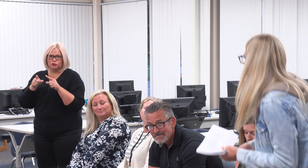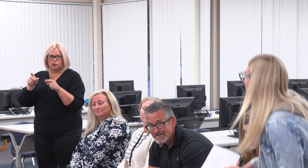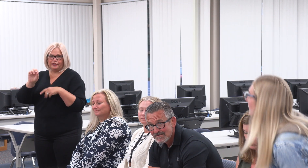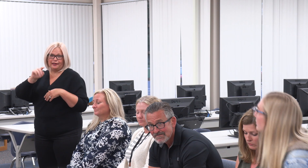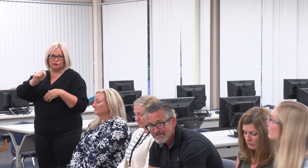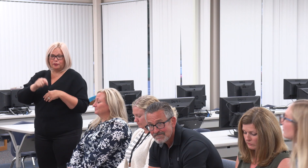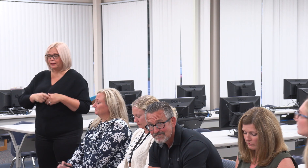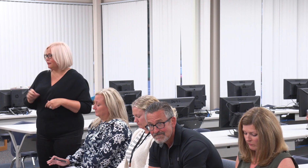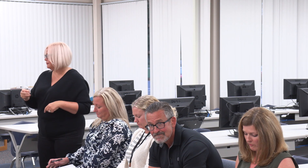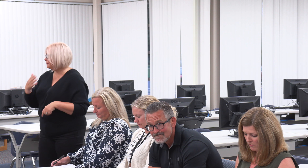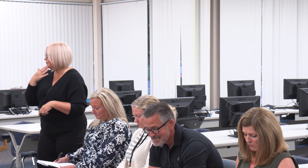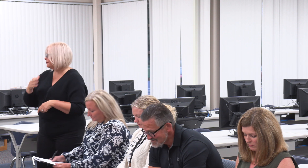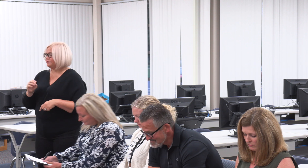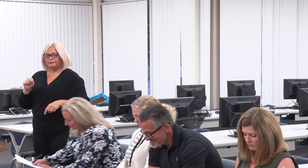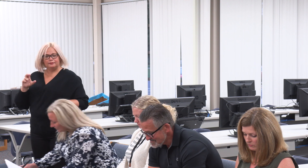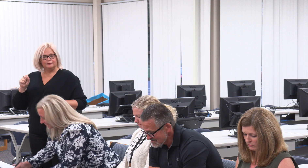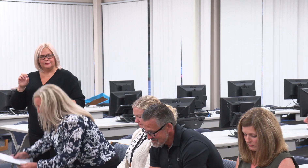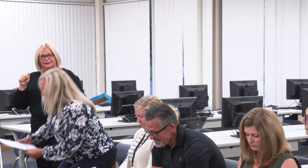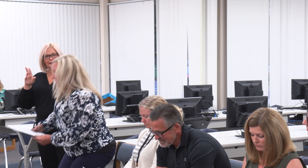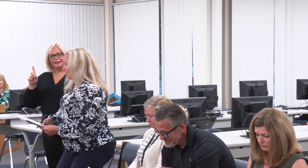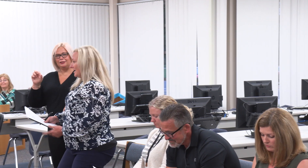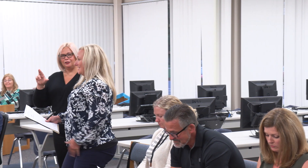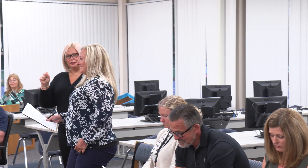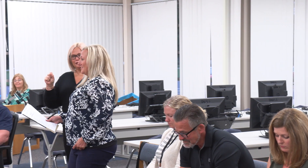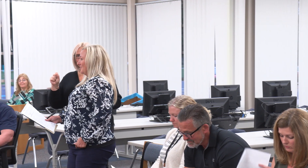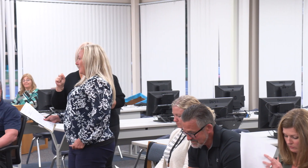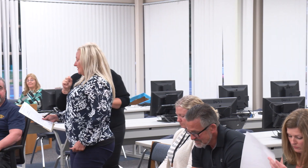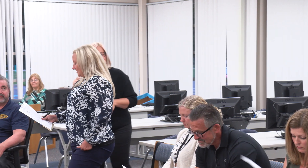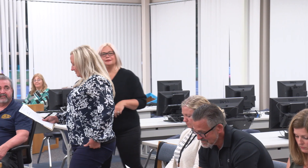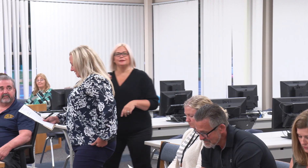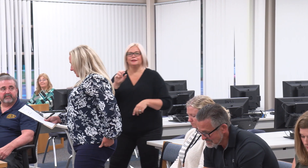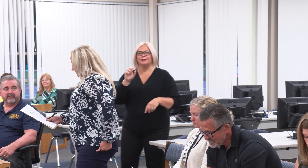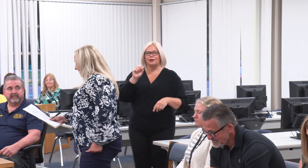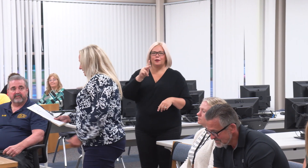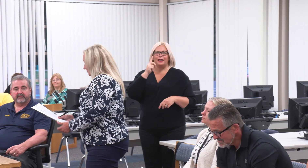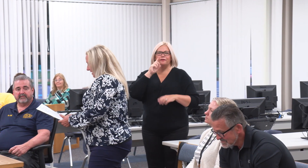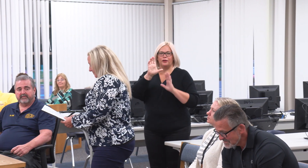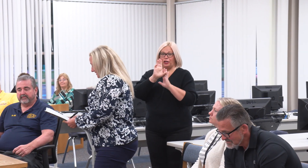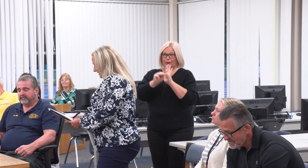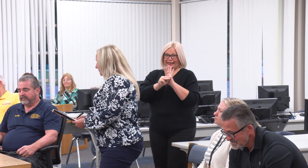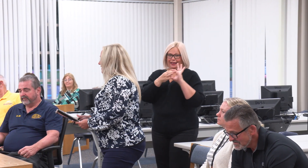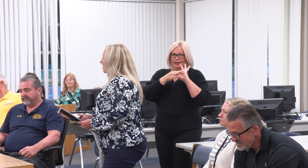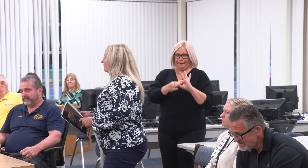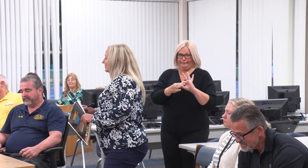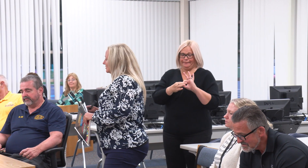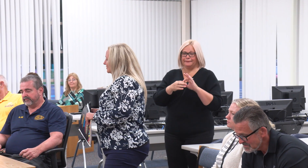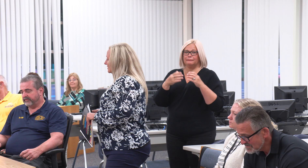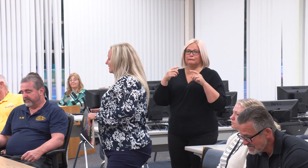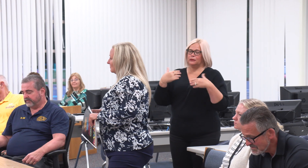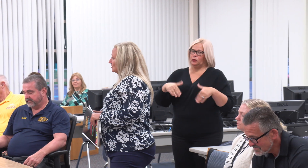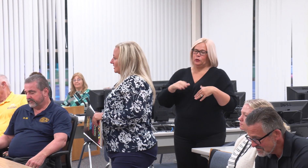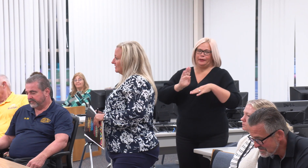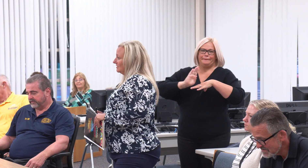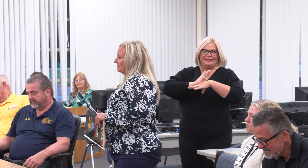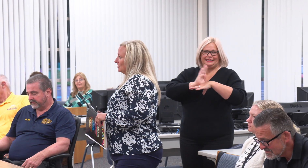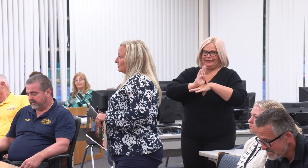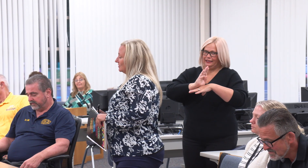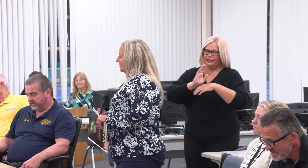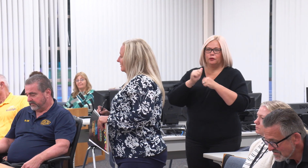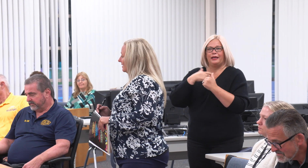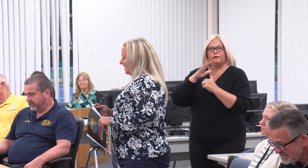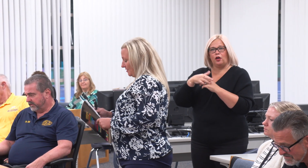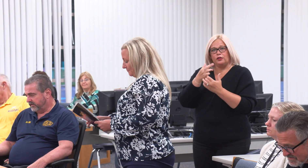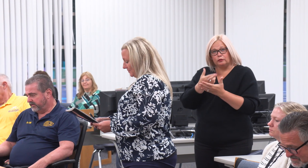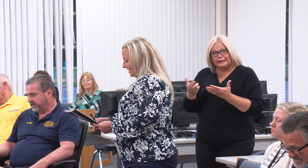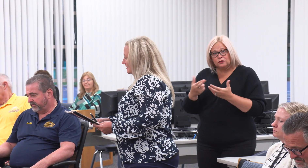Thank you. Mrs. Handers? Okay, so on the curriculum front, it's been busy. All the resources have been checked in and made